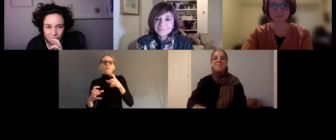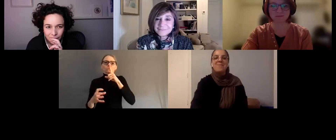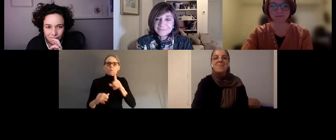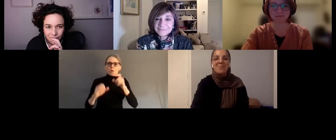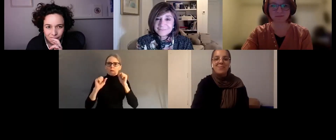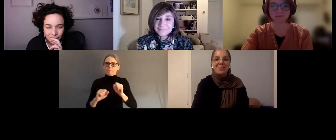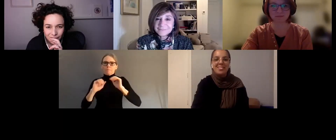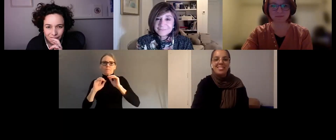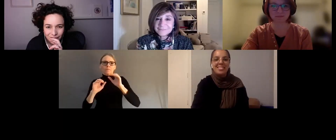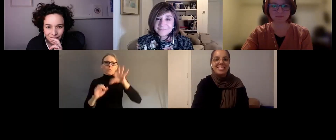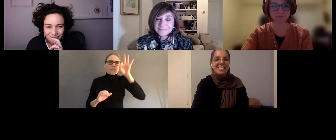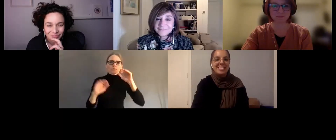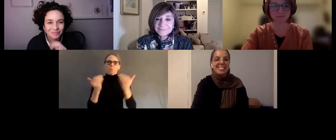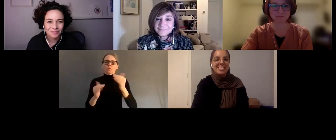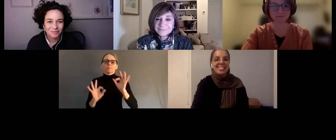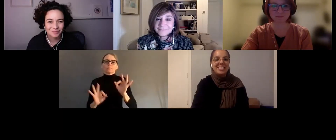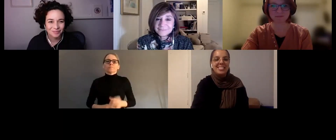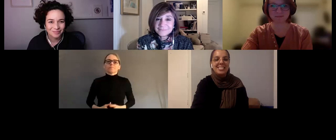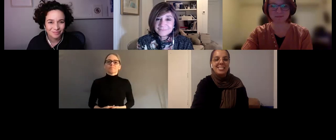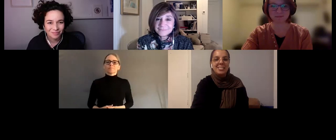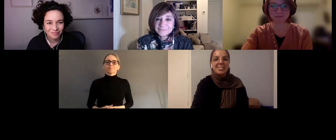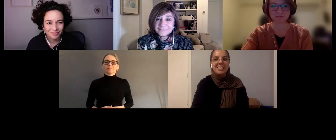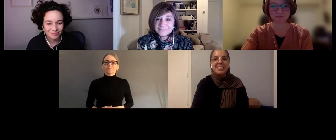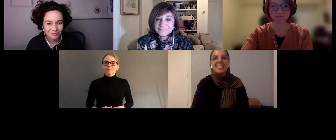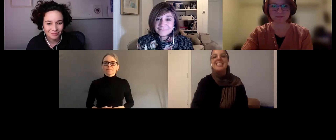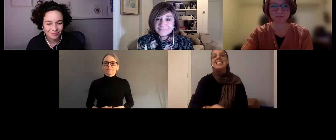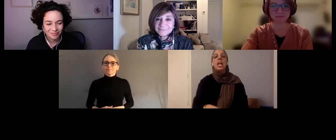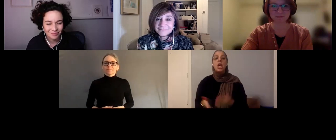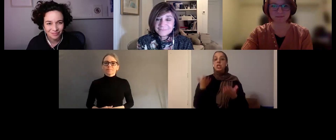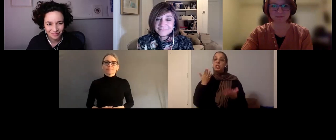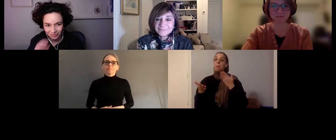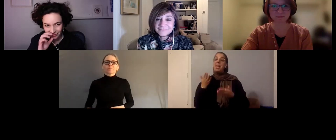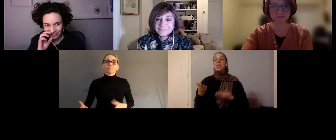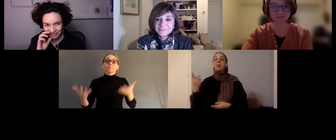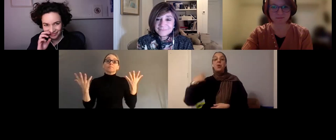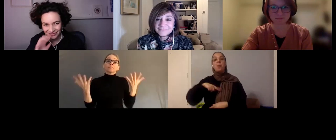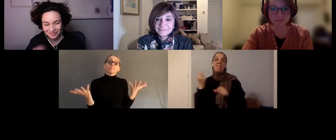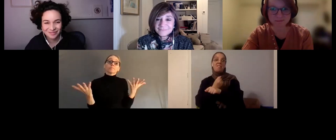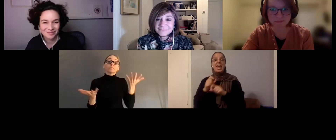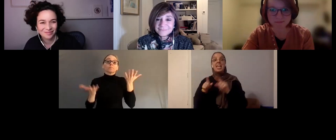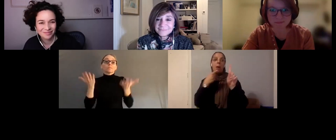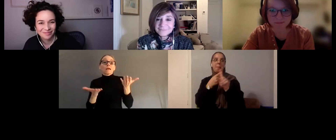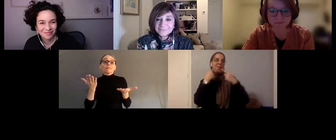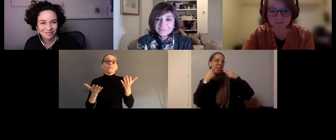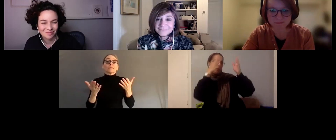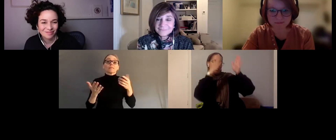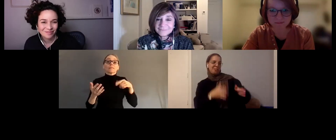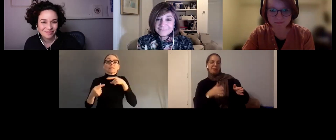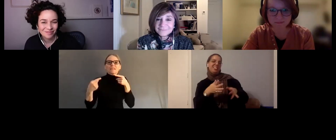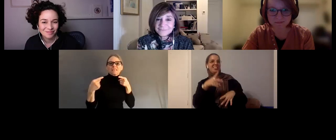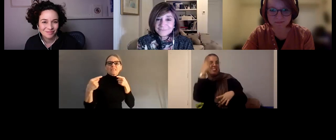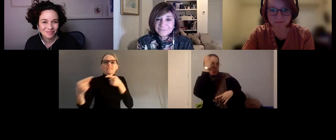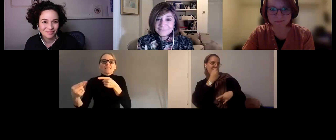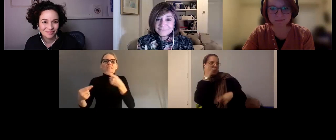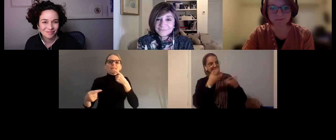to Amandine. And we might fight about Baudrillard, but this is another question we